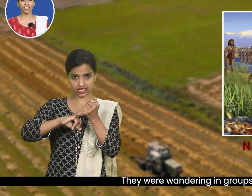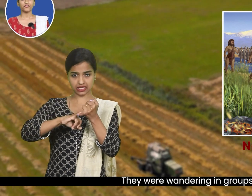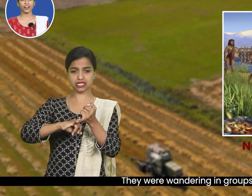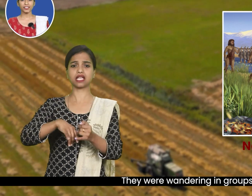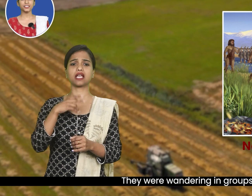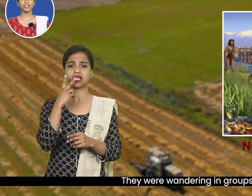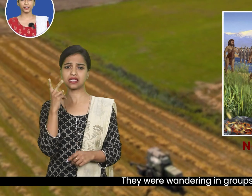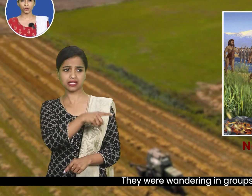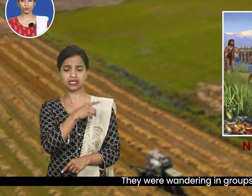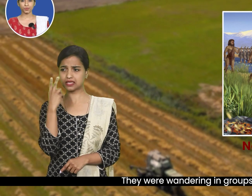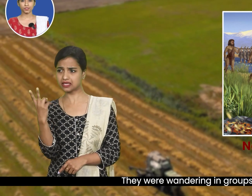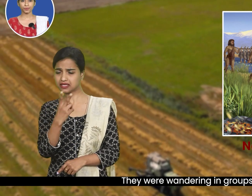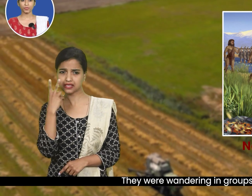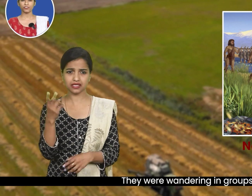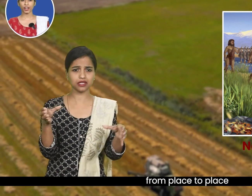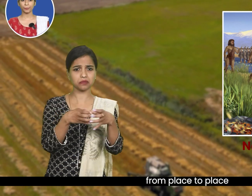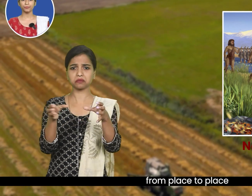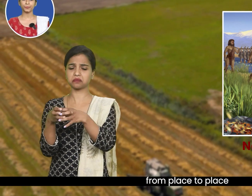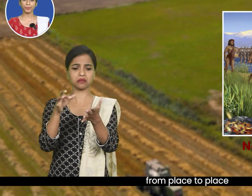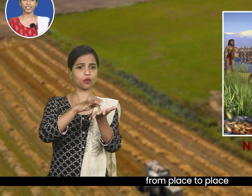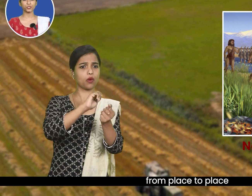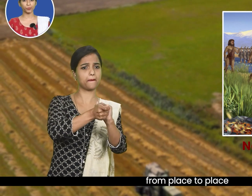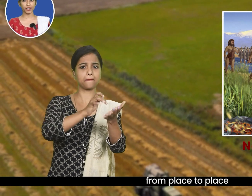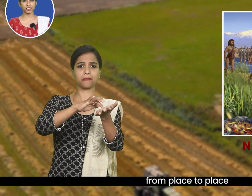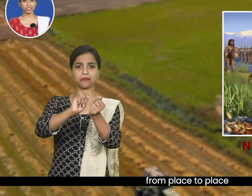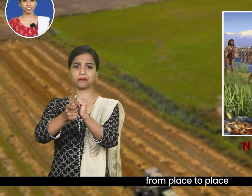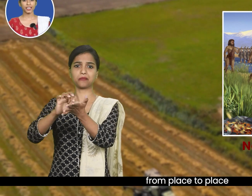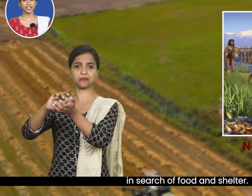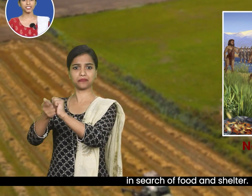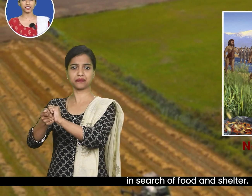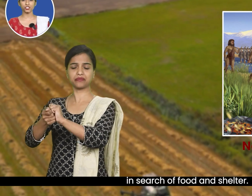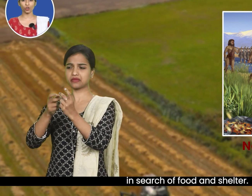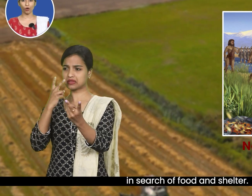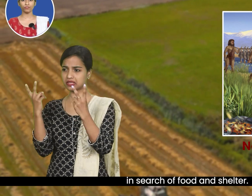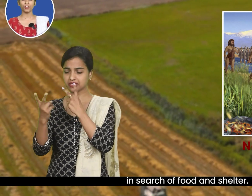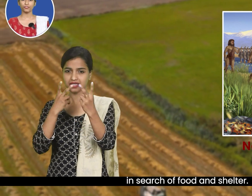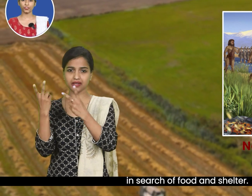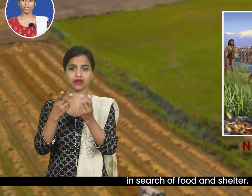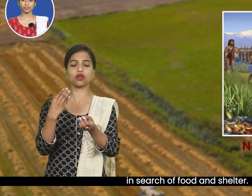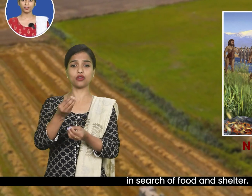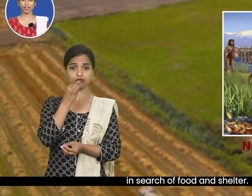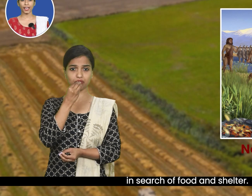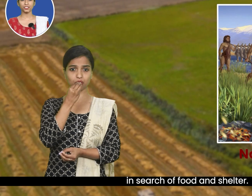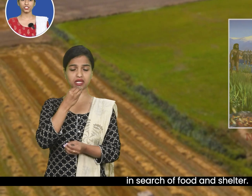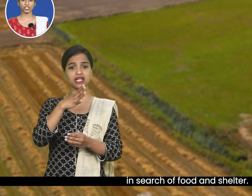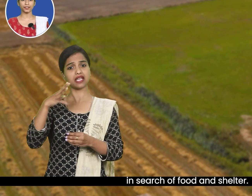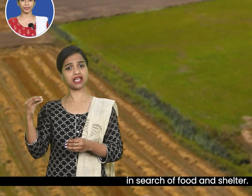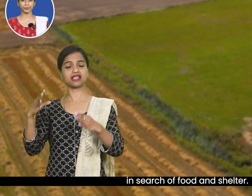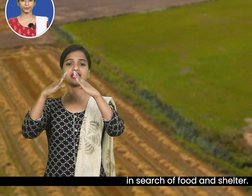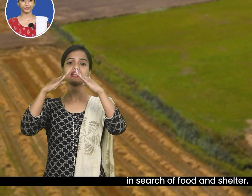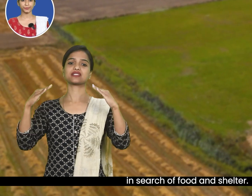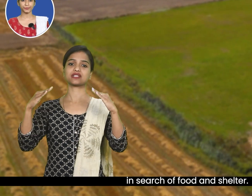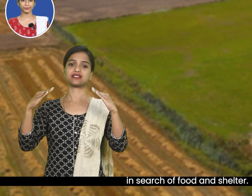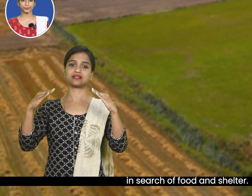were wandering in groups from place to place in search of food and